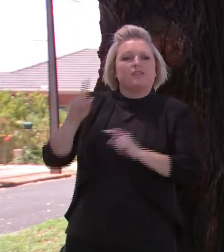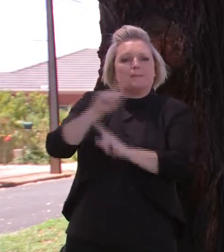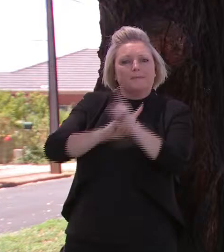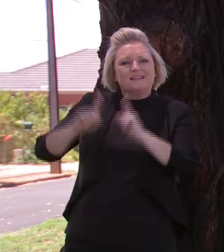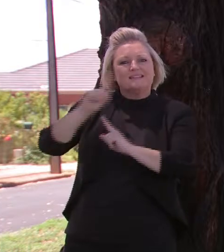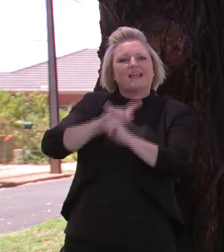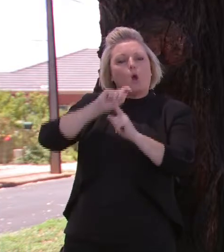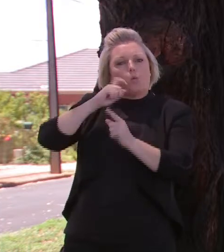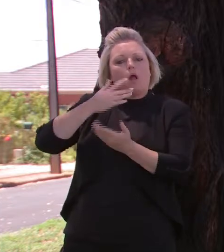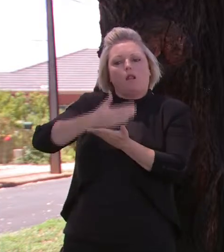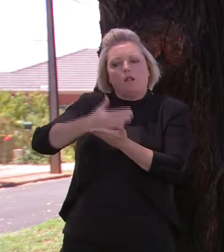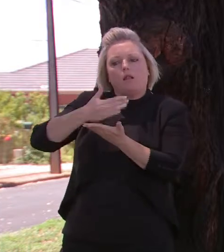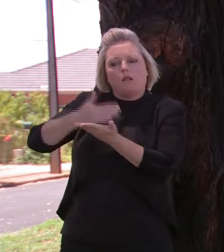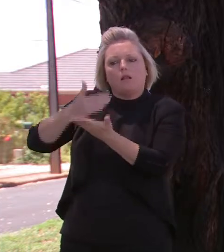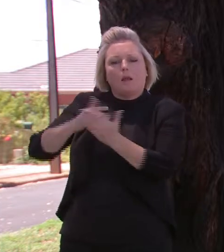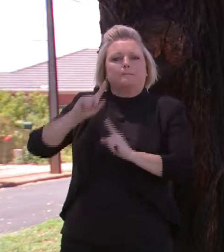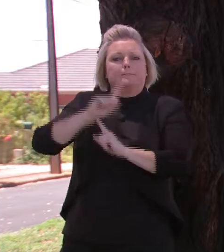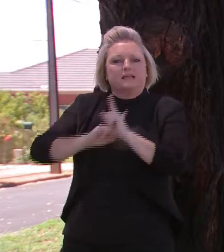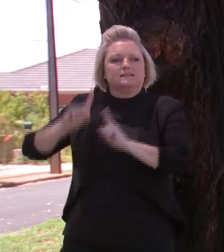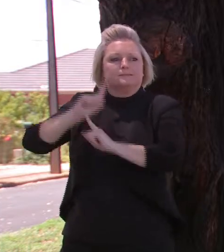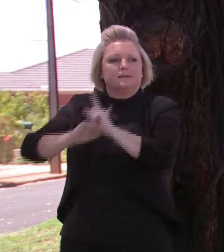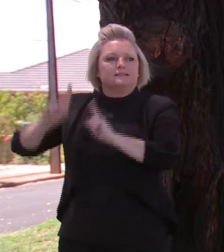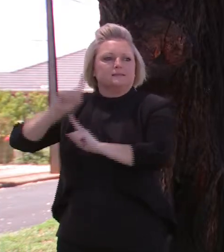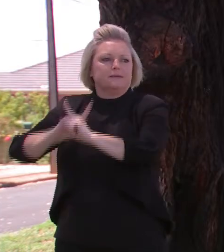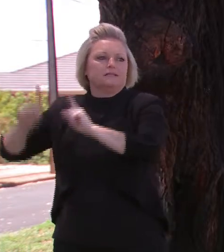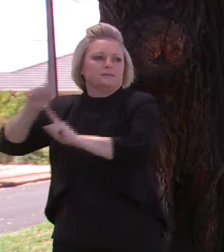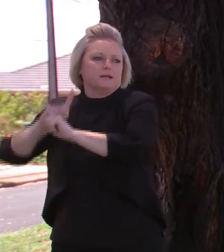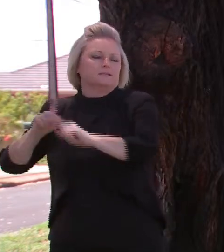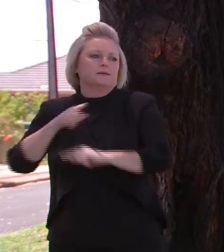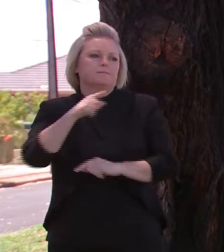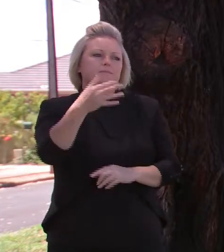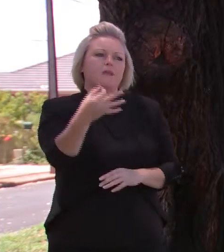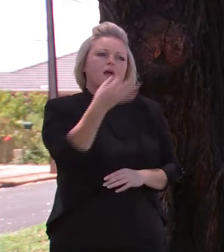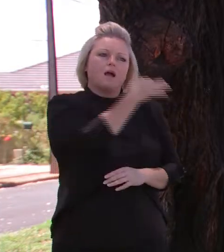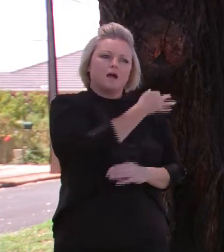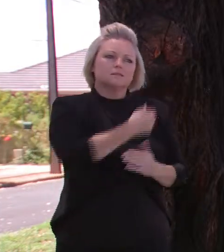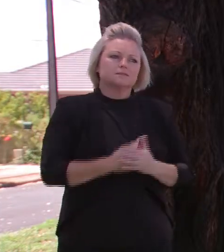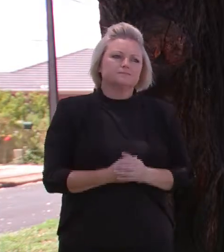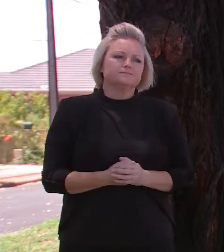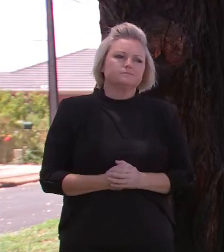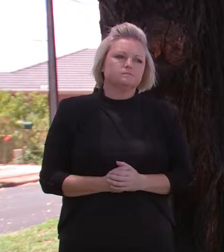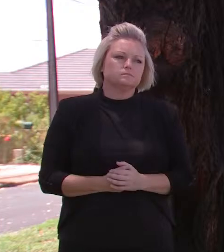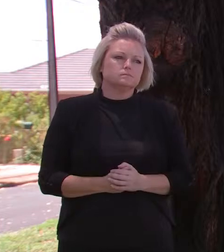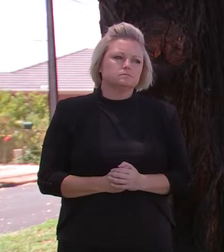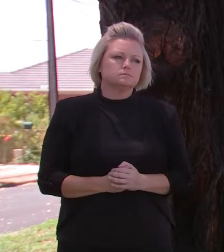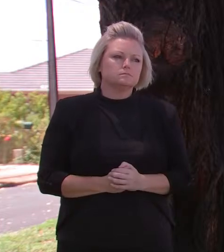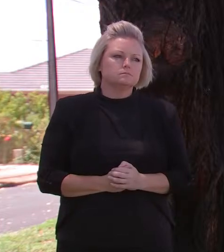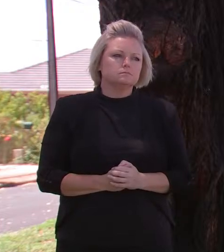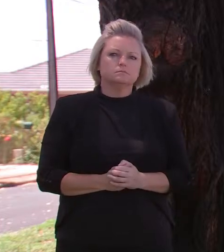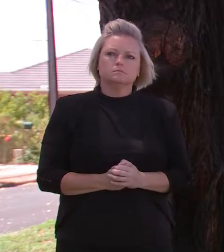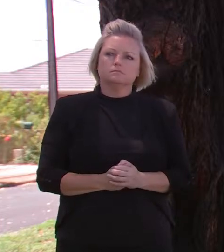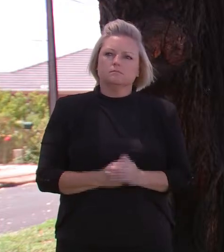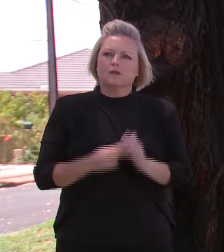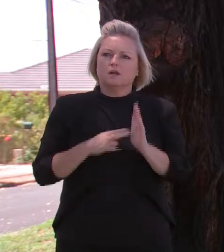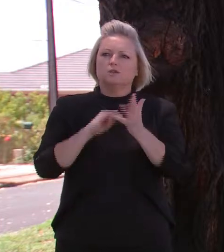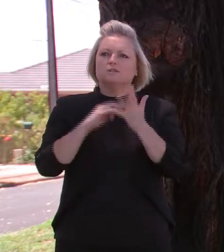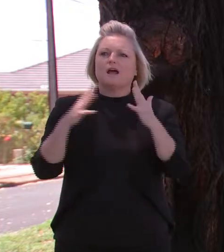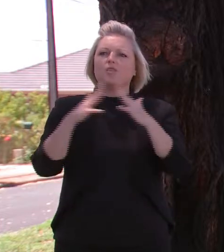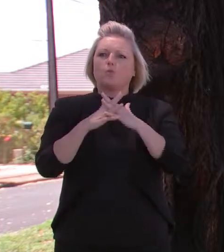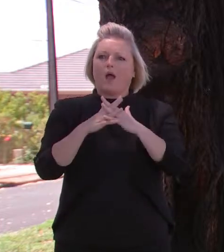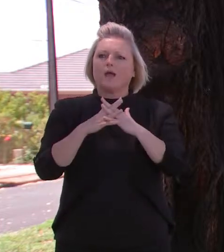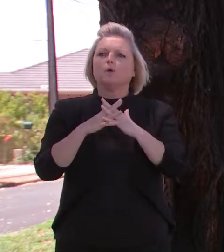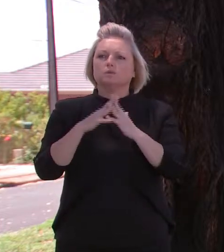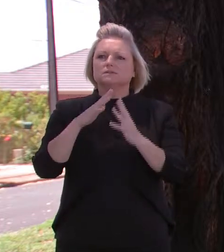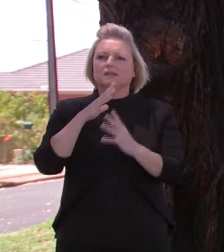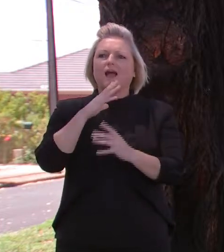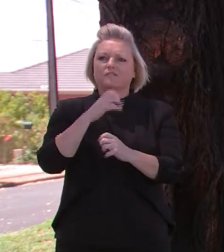regular basis. What do you make of the New South Wales urging the federal government for more funding? Well, I note that New